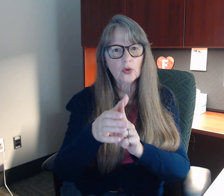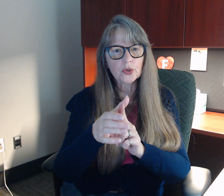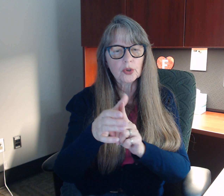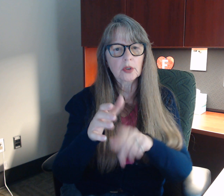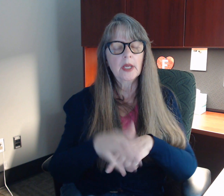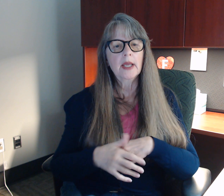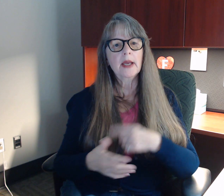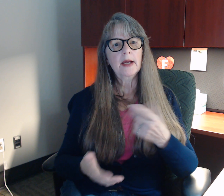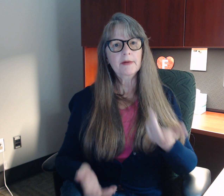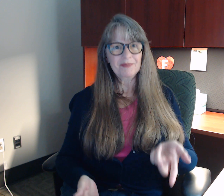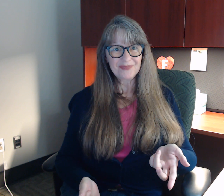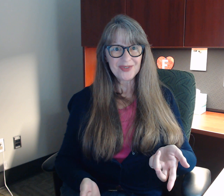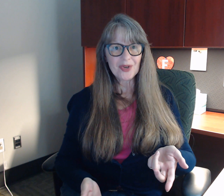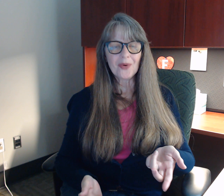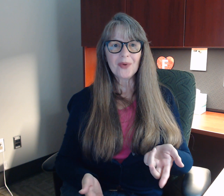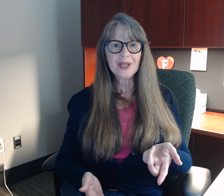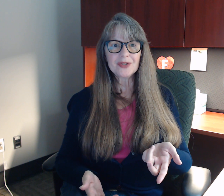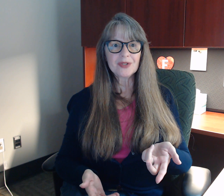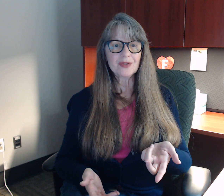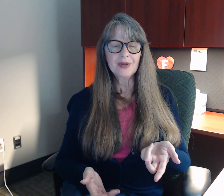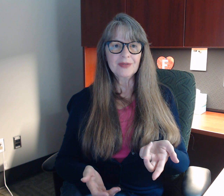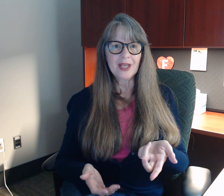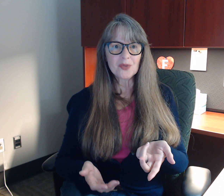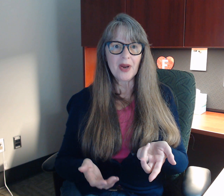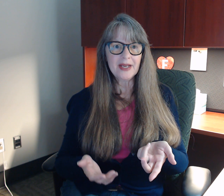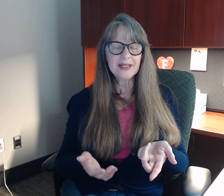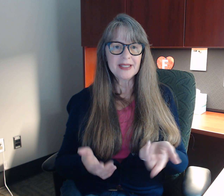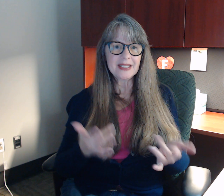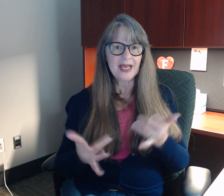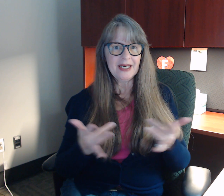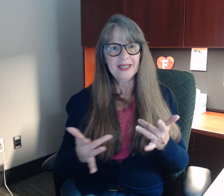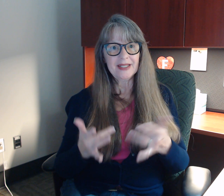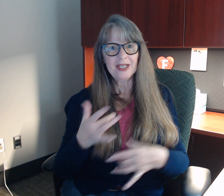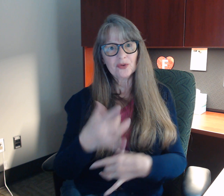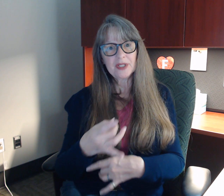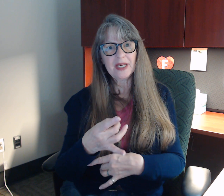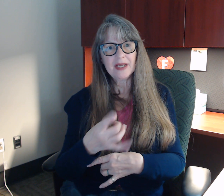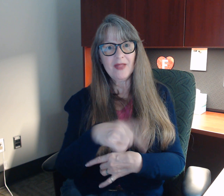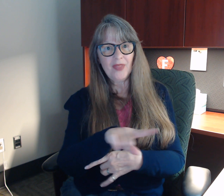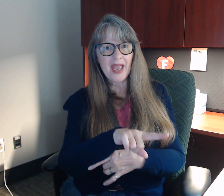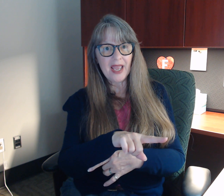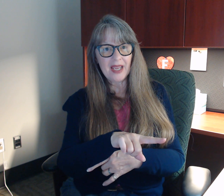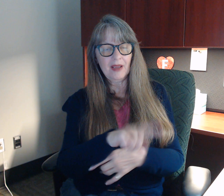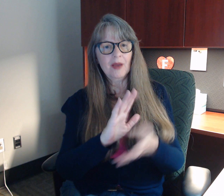culture. So that's why it's exciting, it's interesting, and they